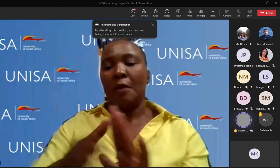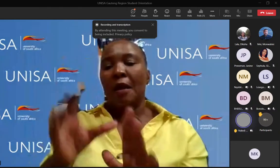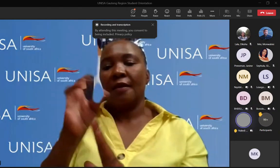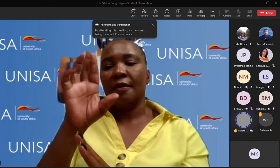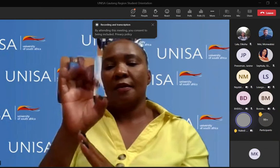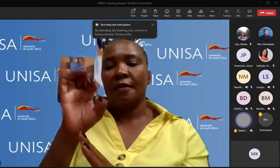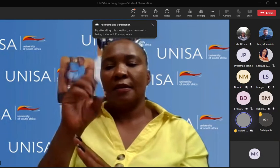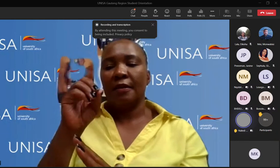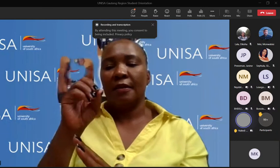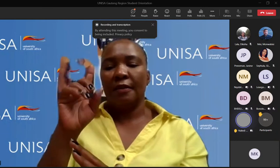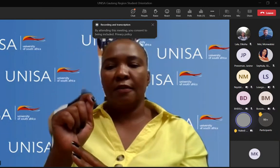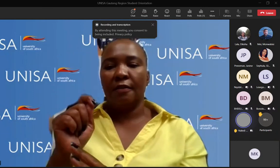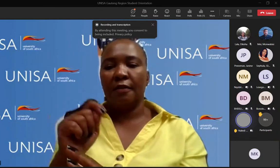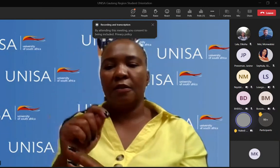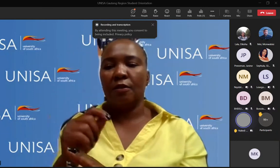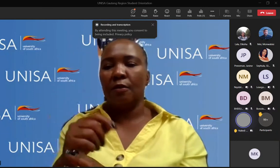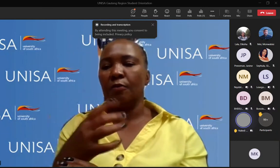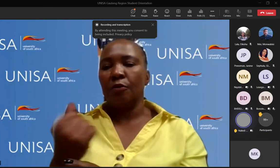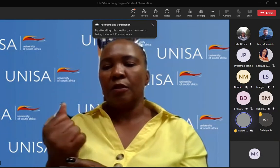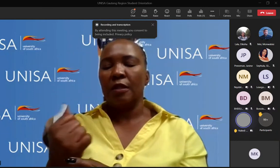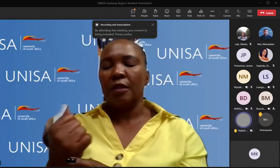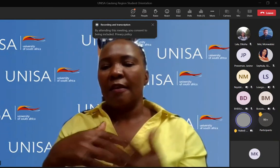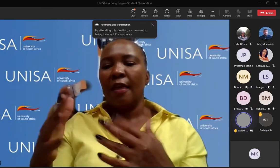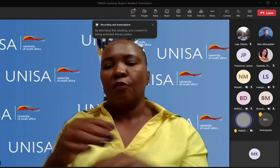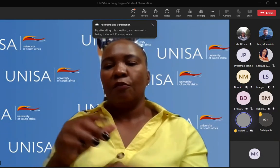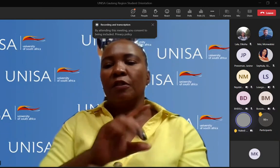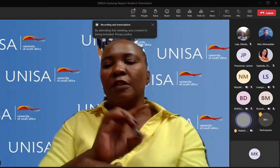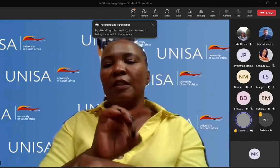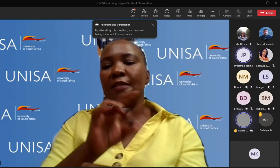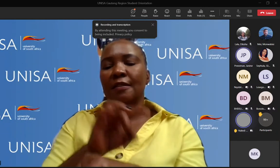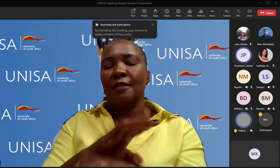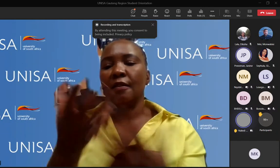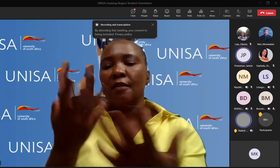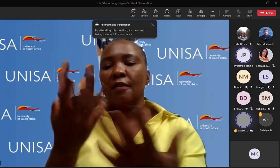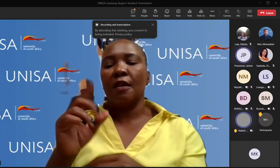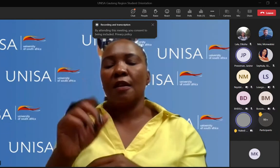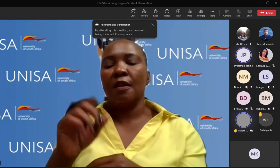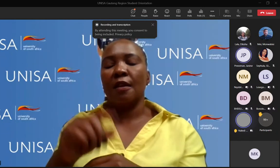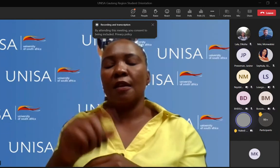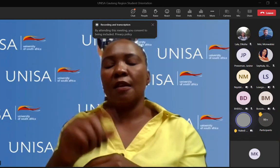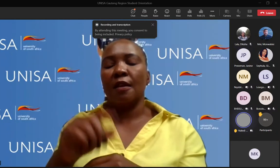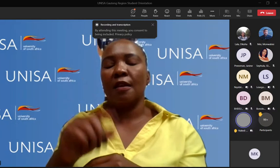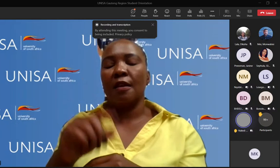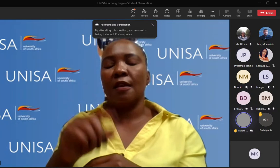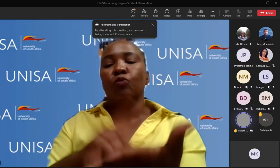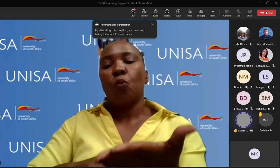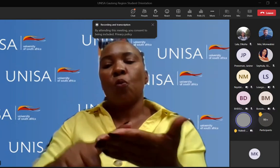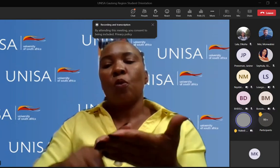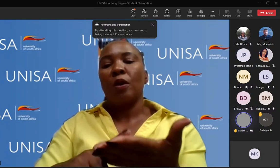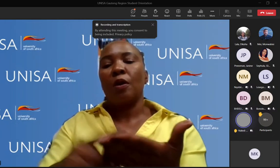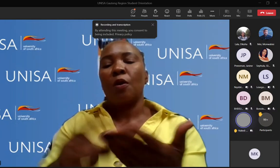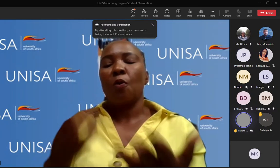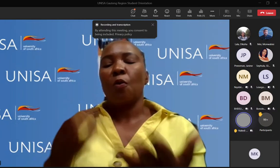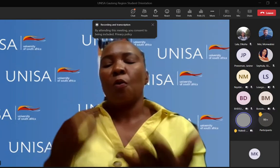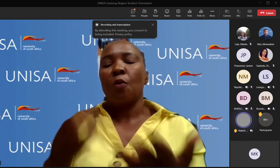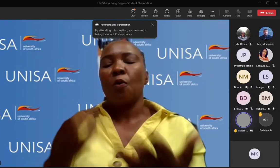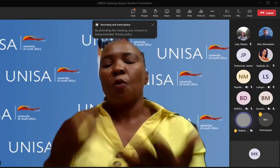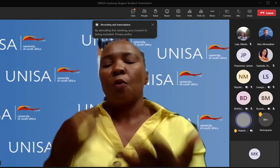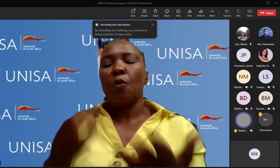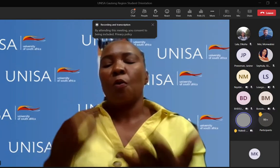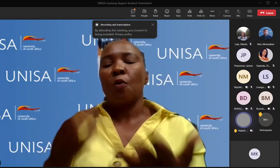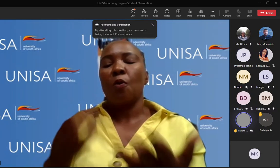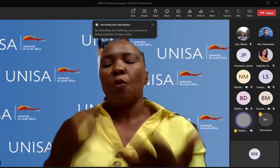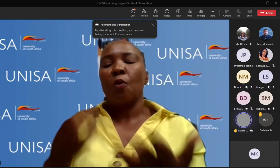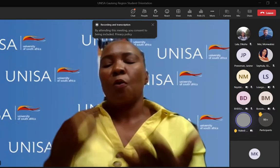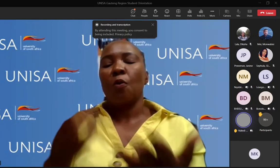I had emailed the counseling one of the counselors um last week about whether or not I'll be able to complete